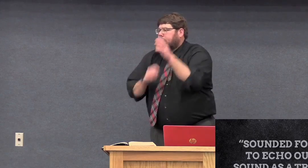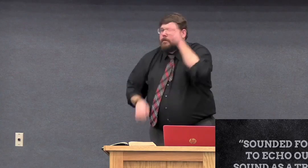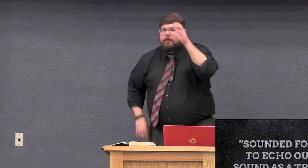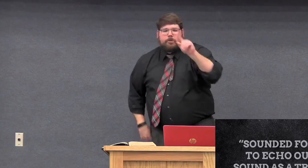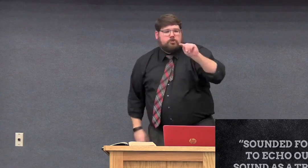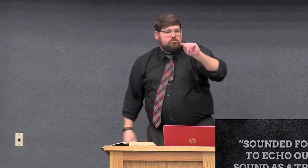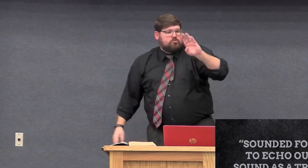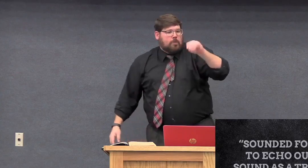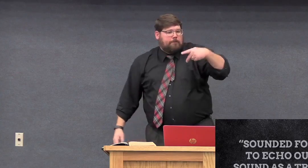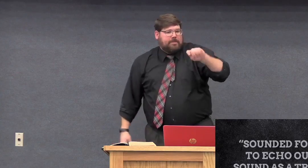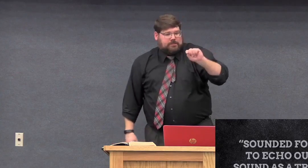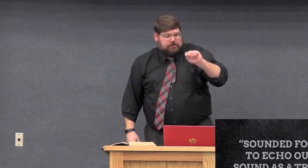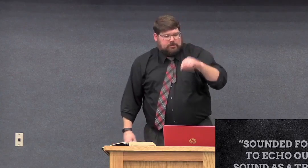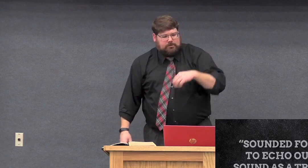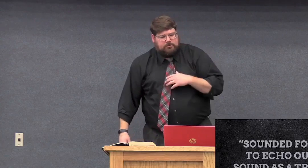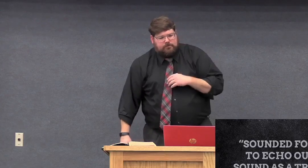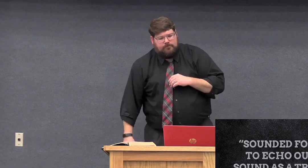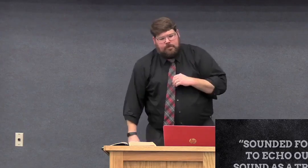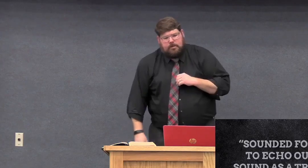You could also think of a trumpet, perhaps.